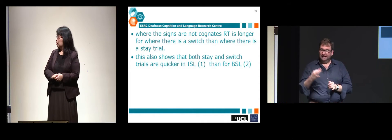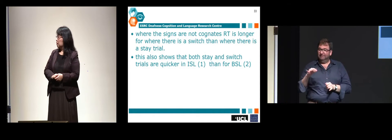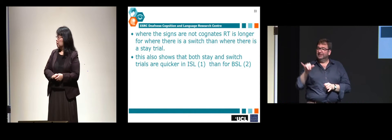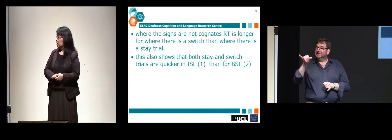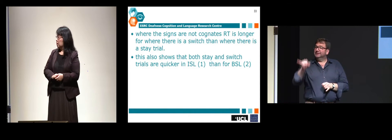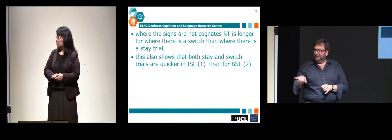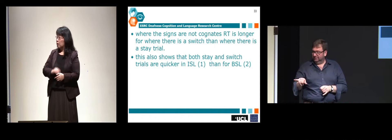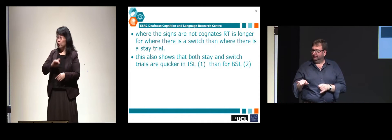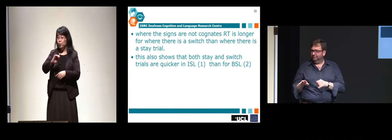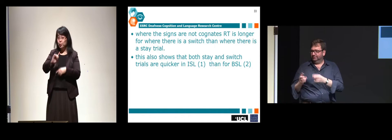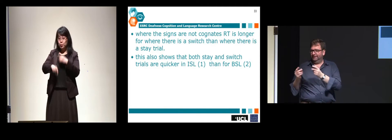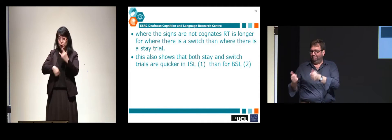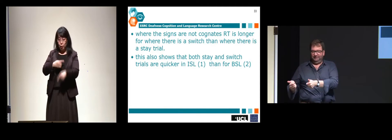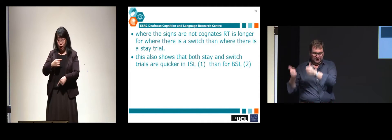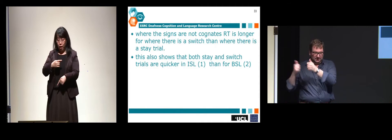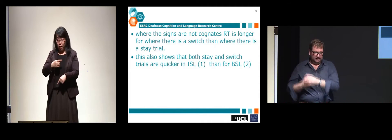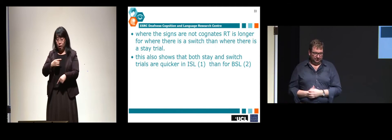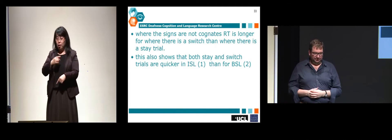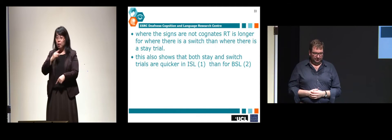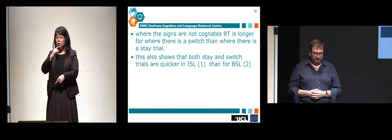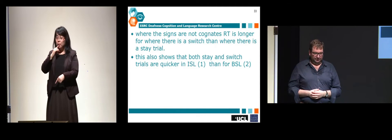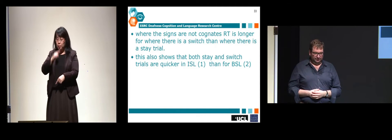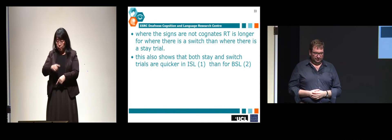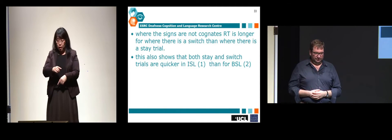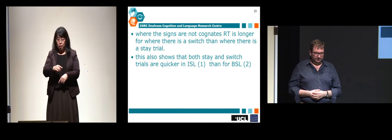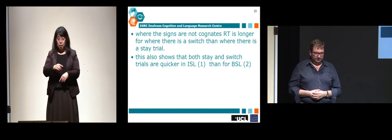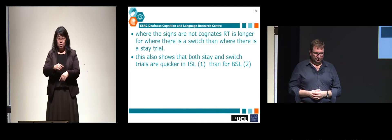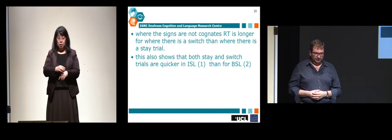switch than where there is a stay trial.